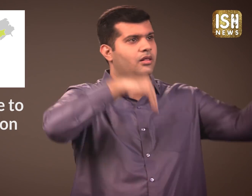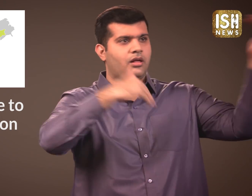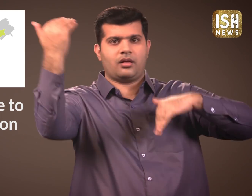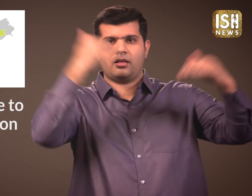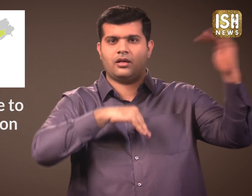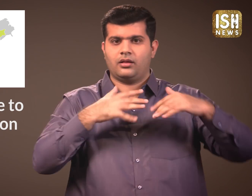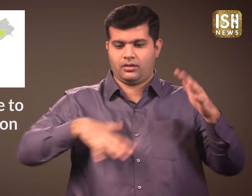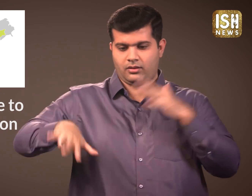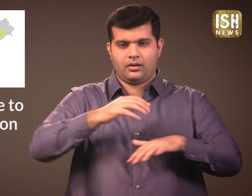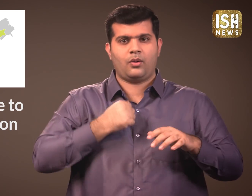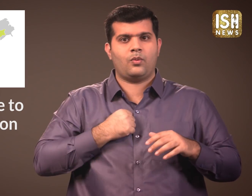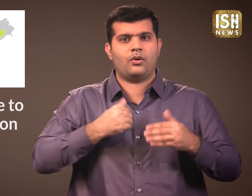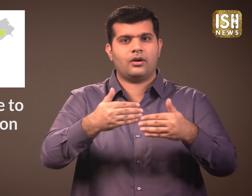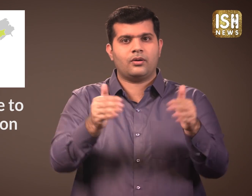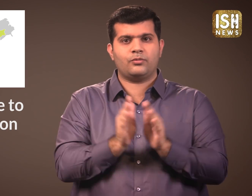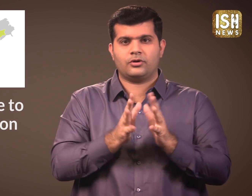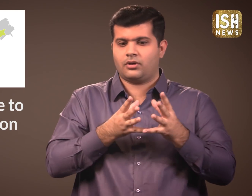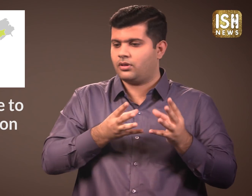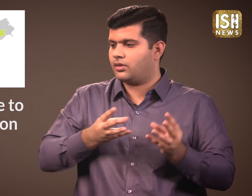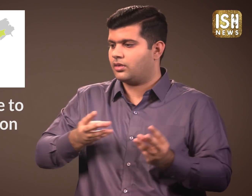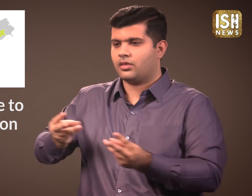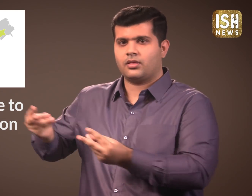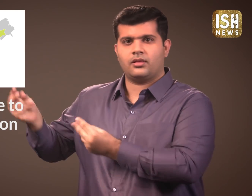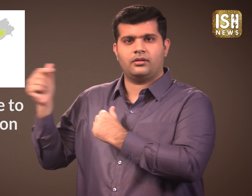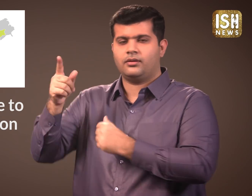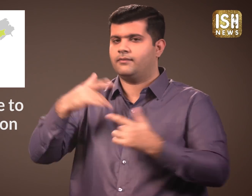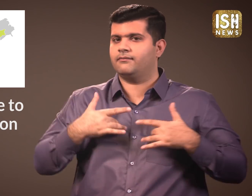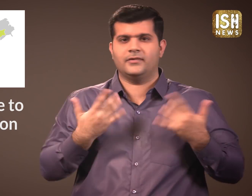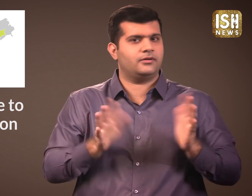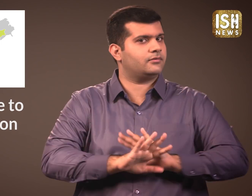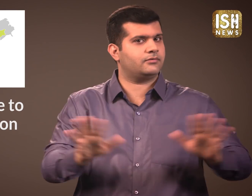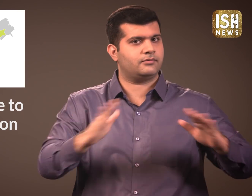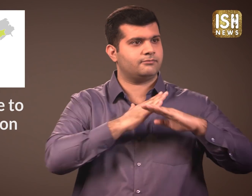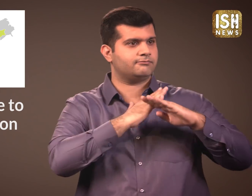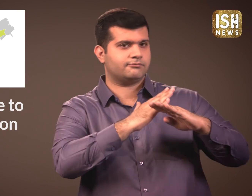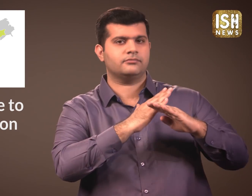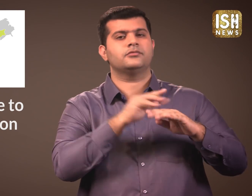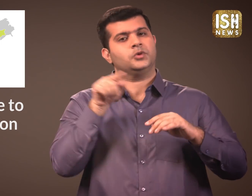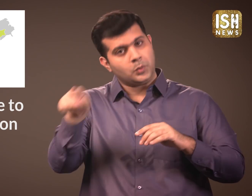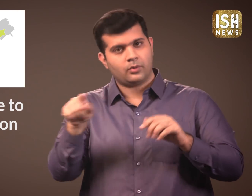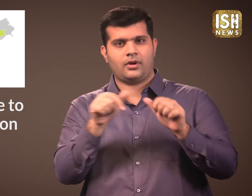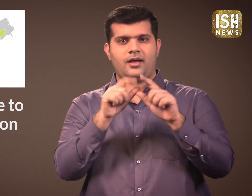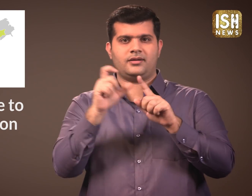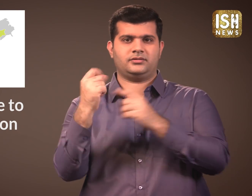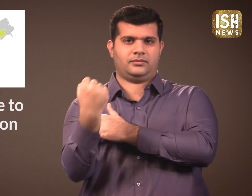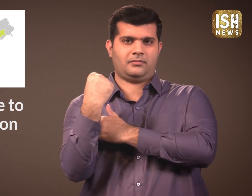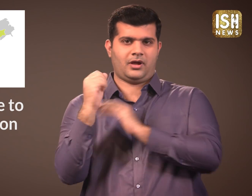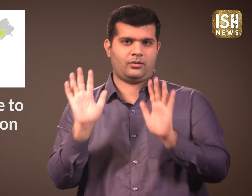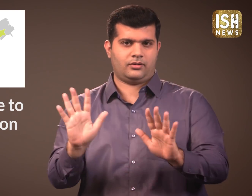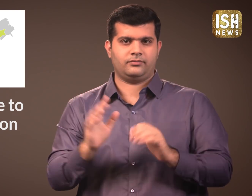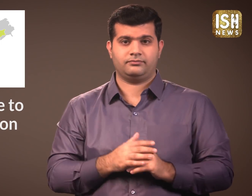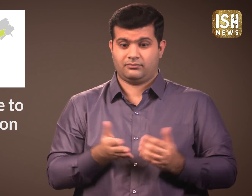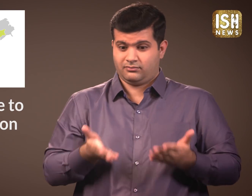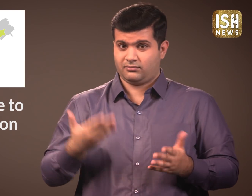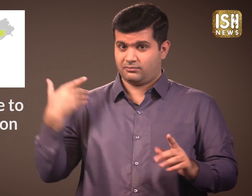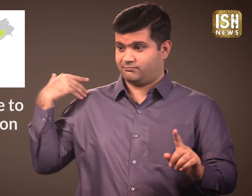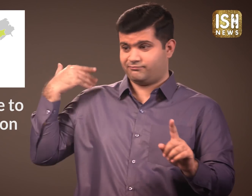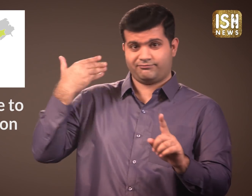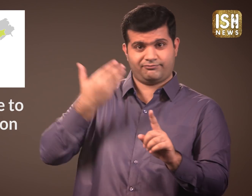They do not want immigrants to come and erase their community. This is why they are against. Only the ADC had the power to decide.